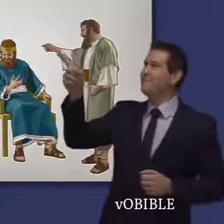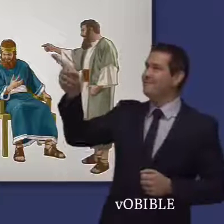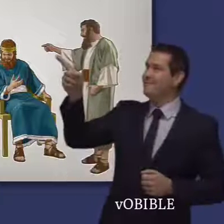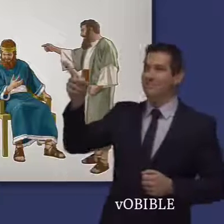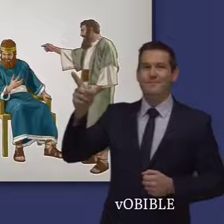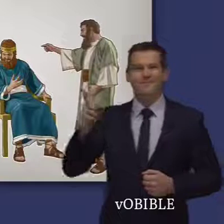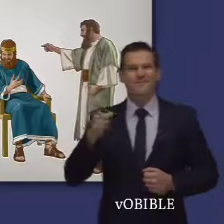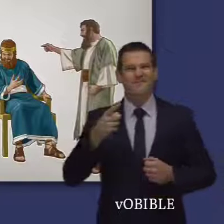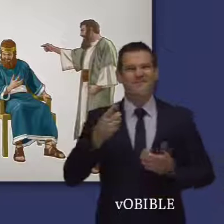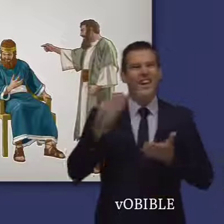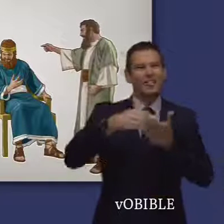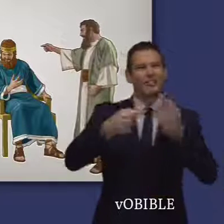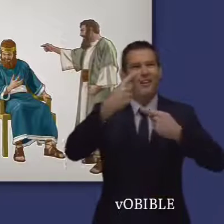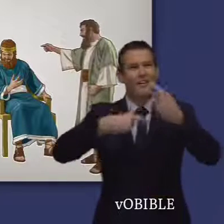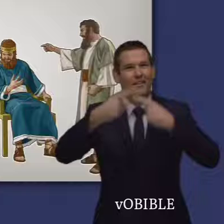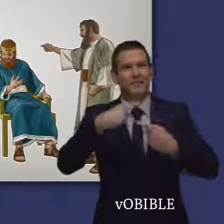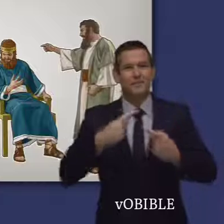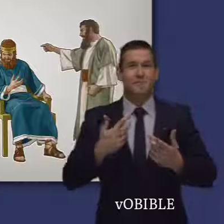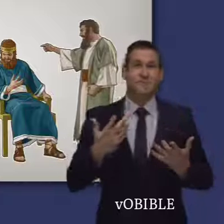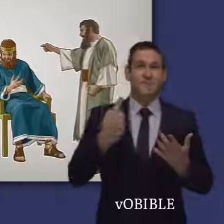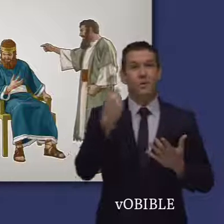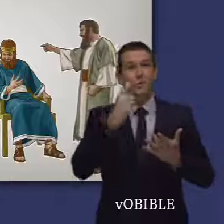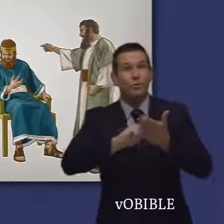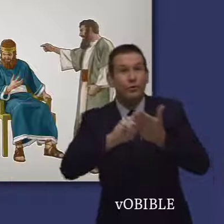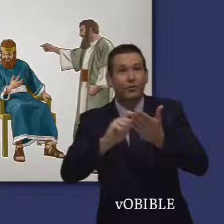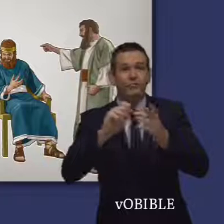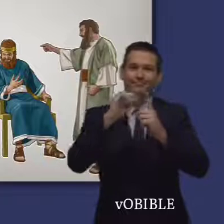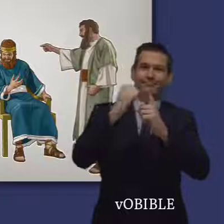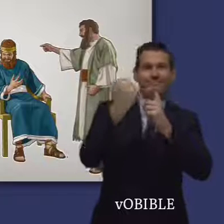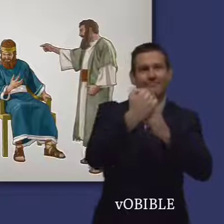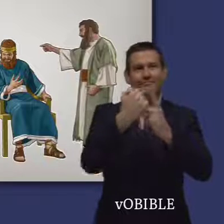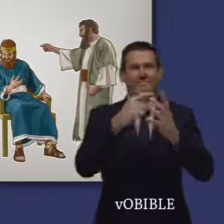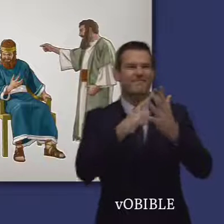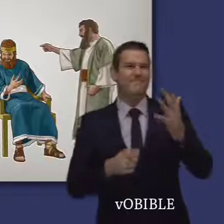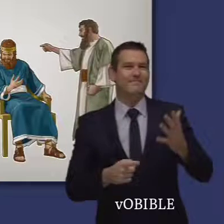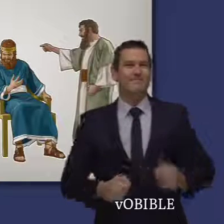the beginning of many Psalms, identify the writer and give other information about the Psalm.